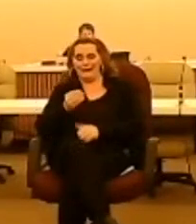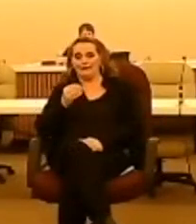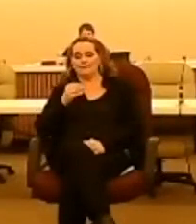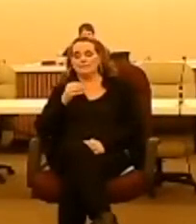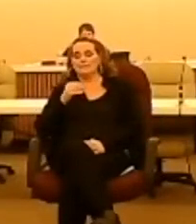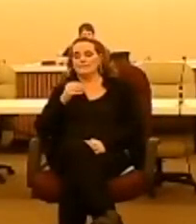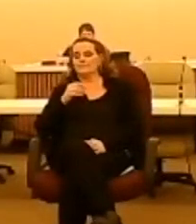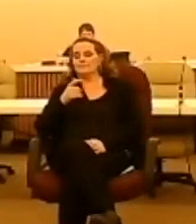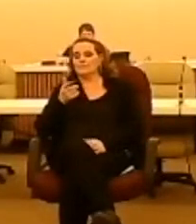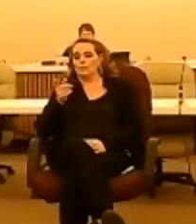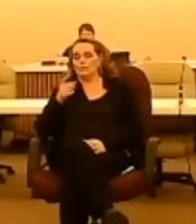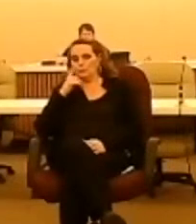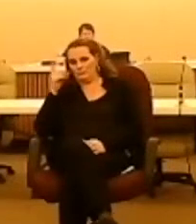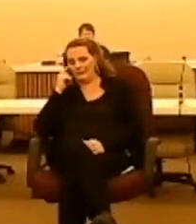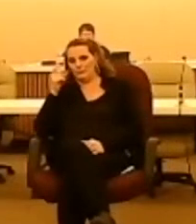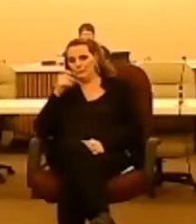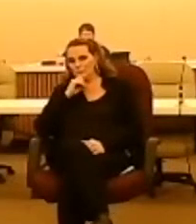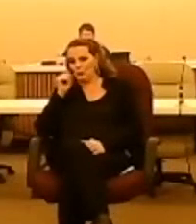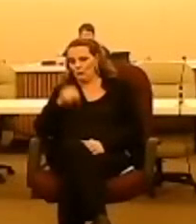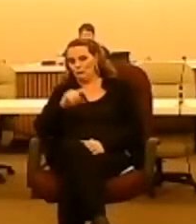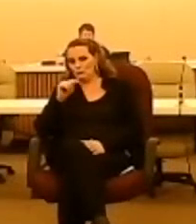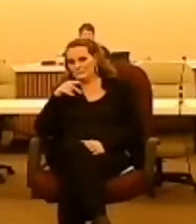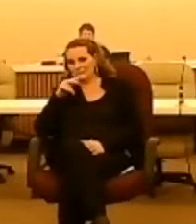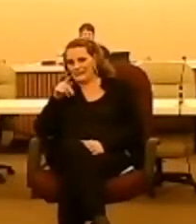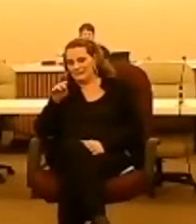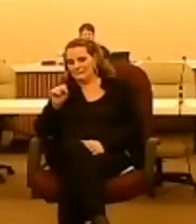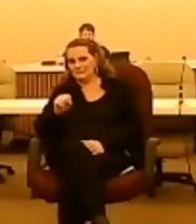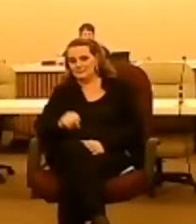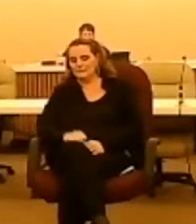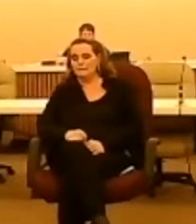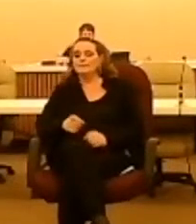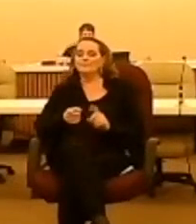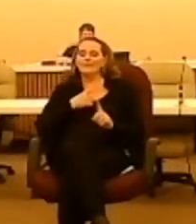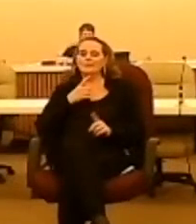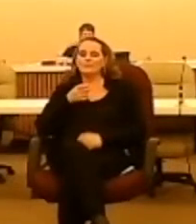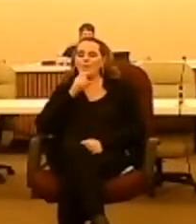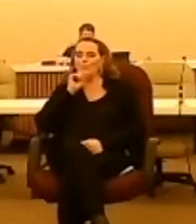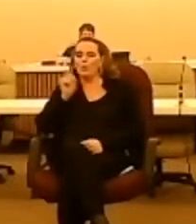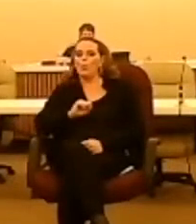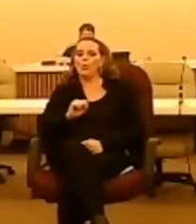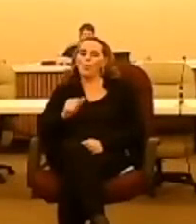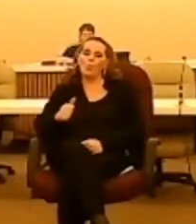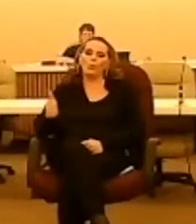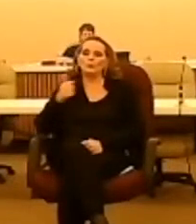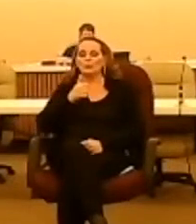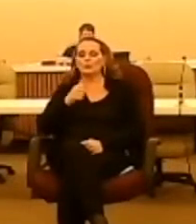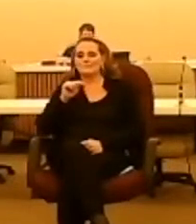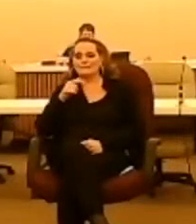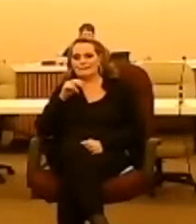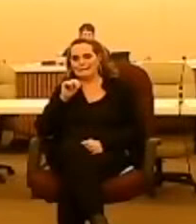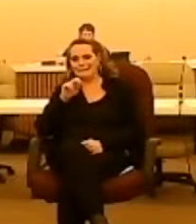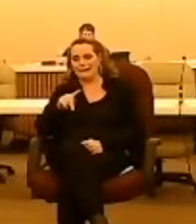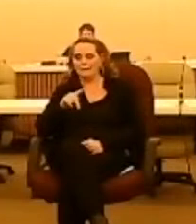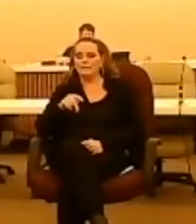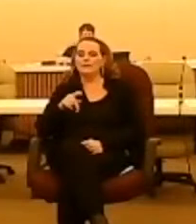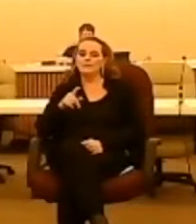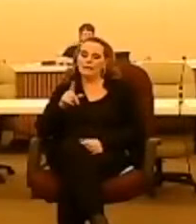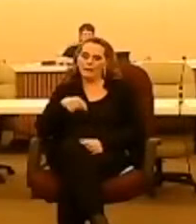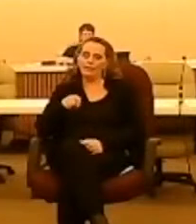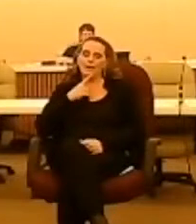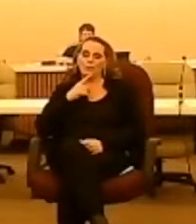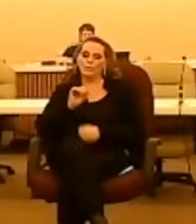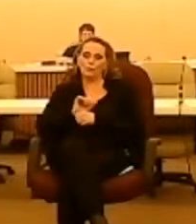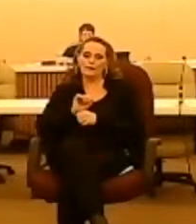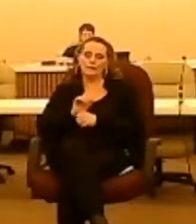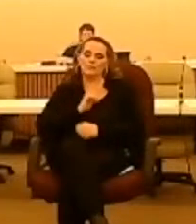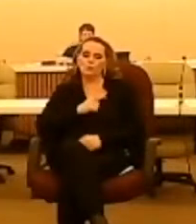So you think it was older tanks? Yes, Gotcha. yeah, it's from the older tank, and because there's some work it being done there, and we